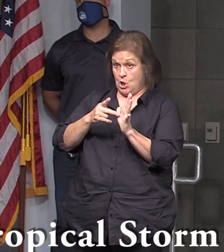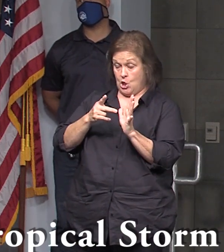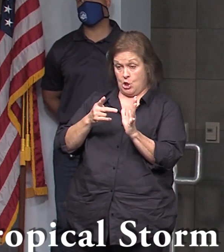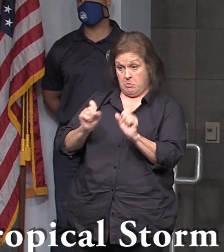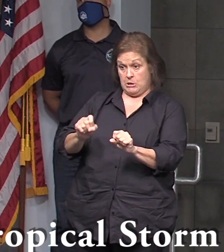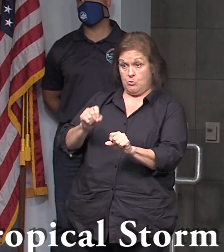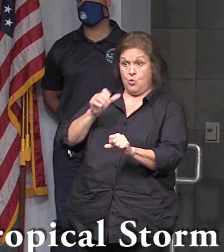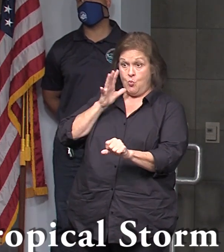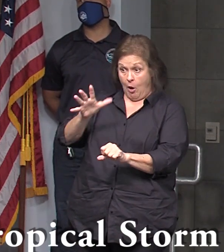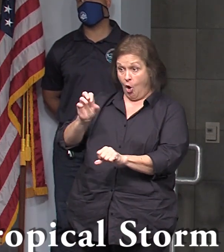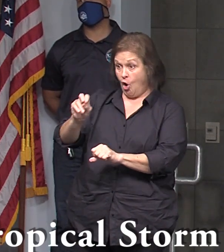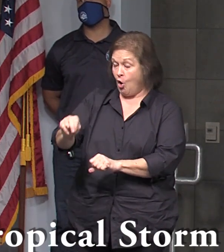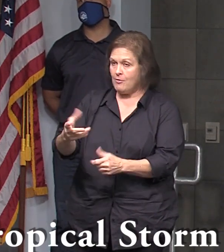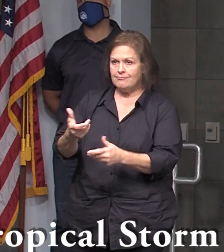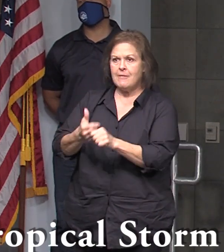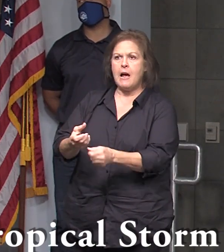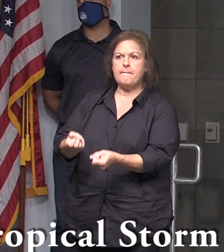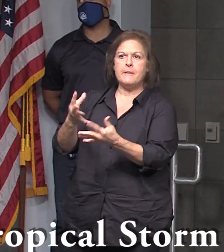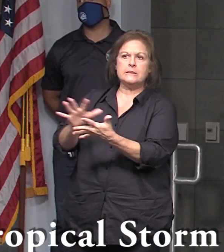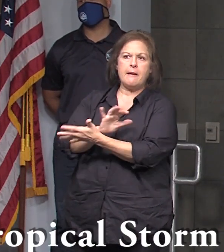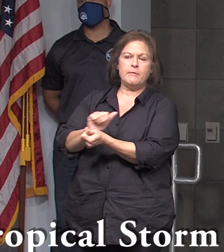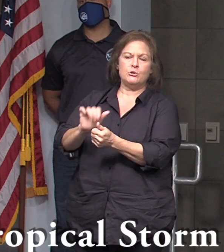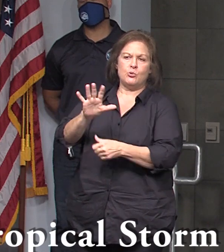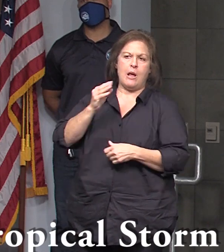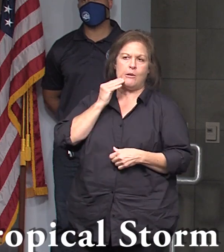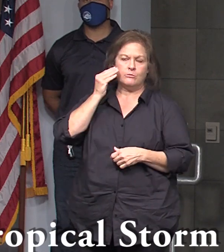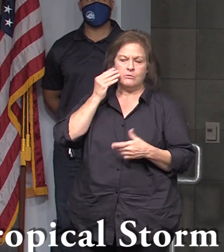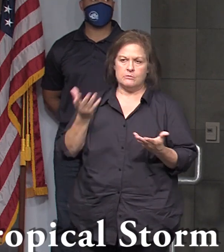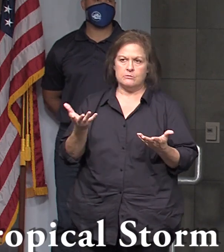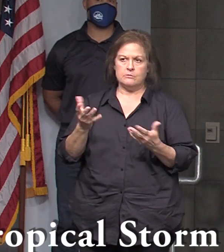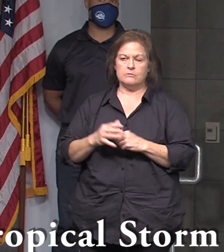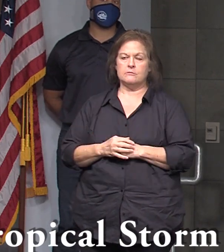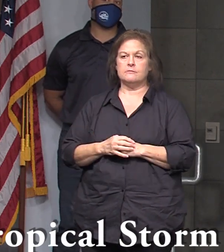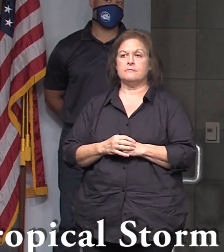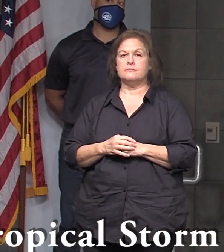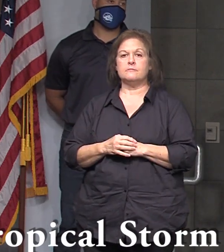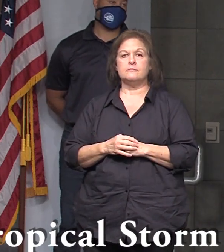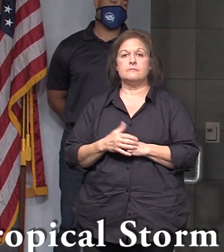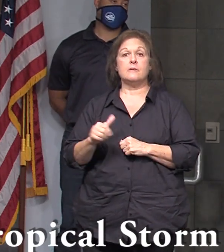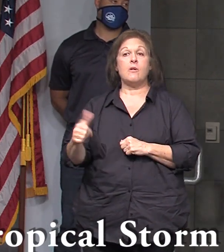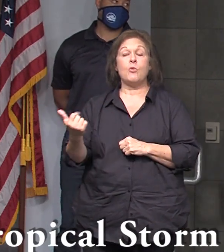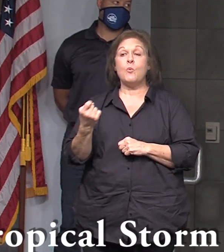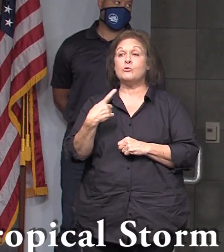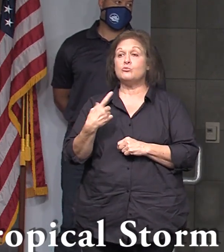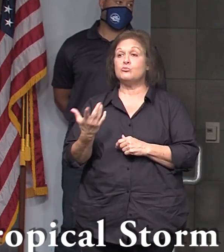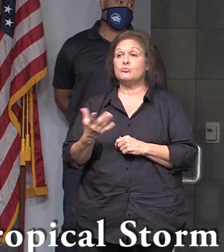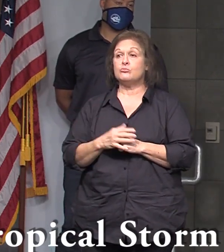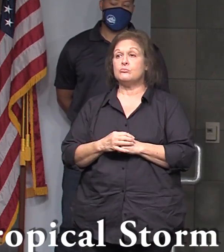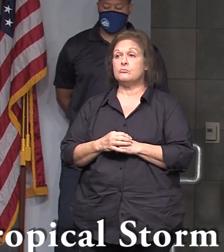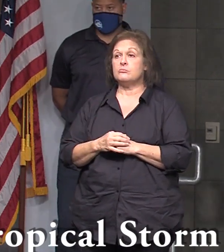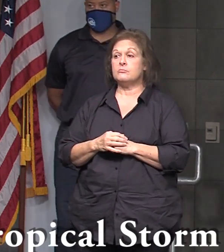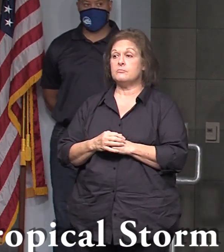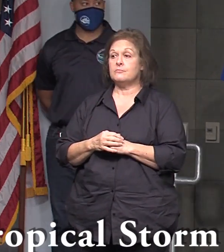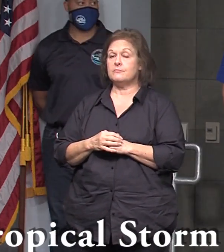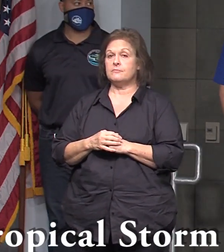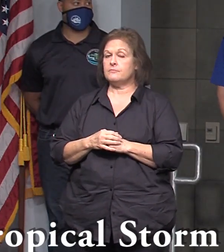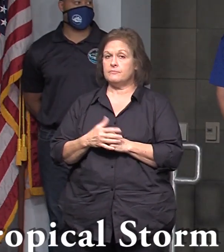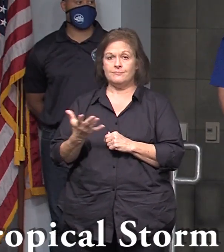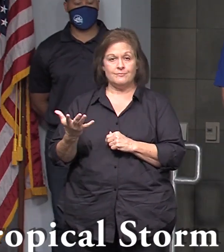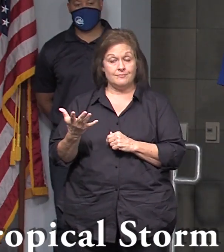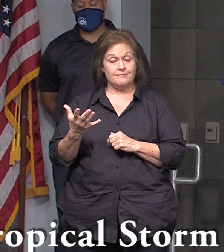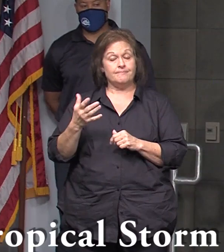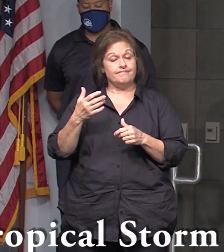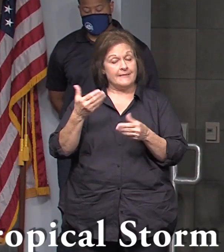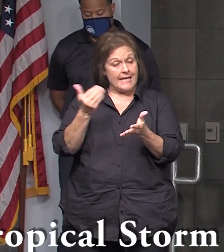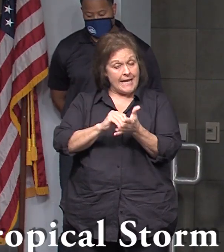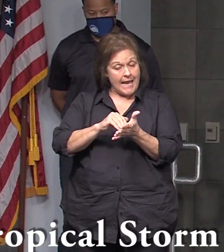damage to your home. Yep. Any other questions? Thank you. So just